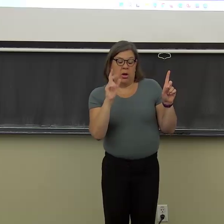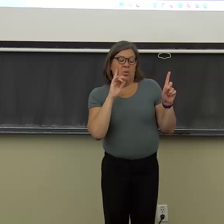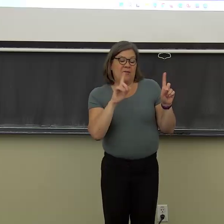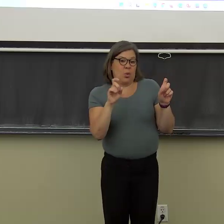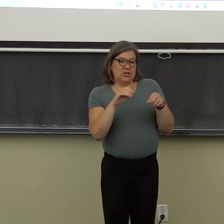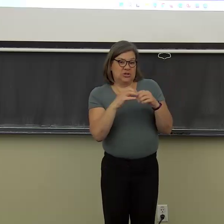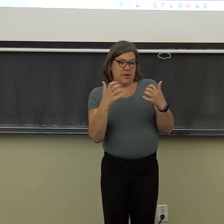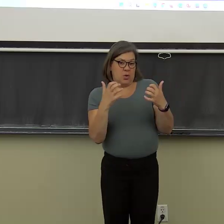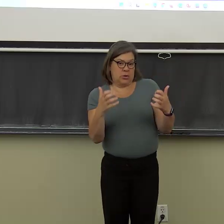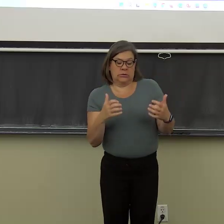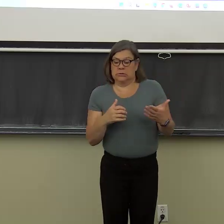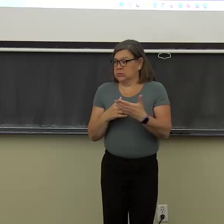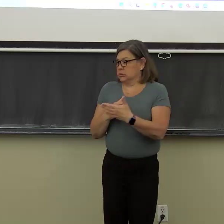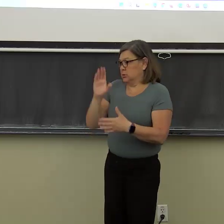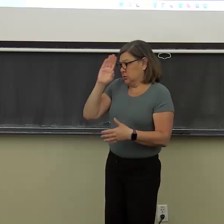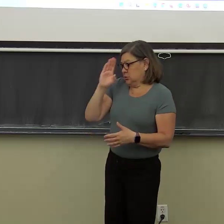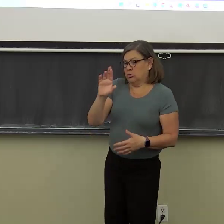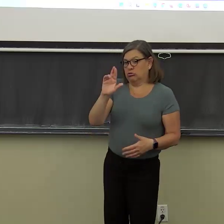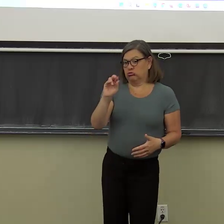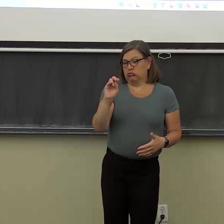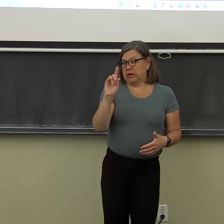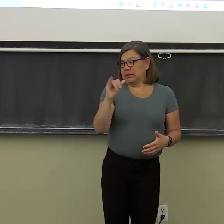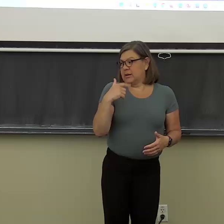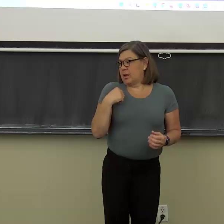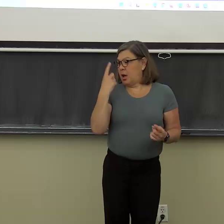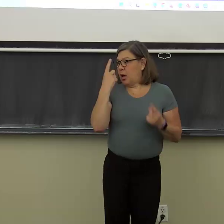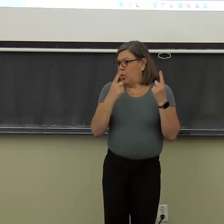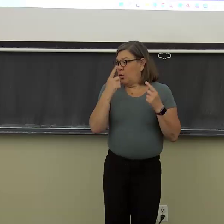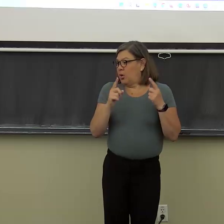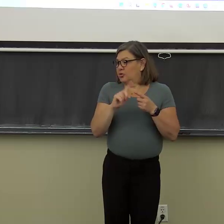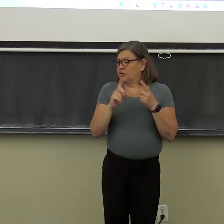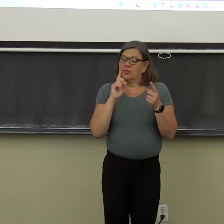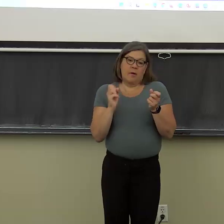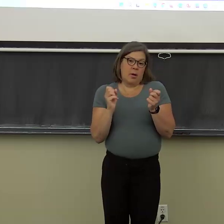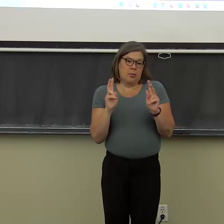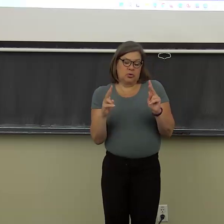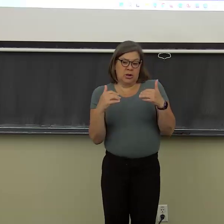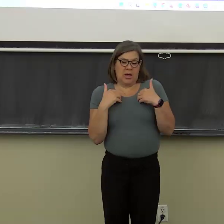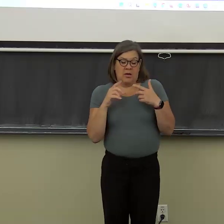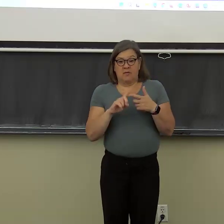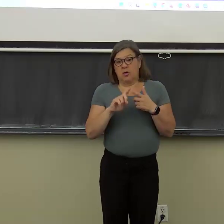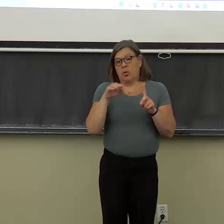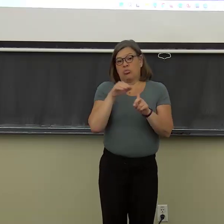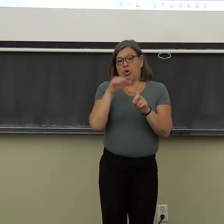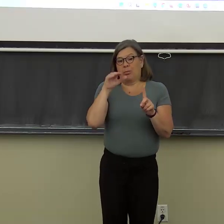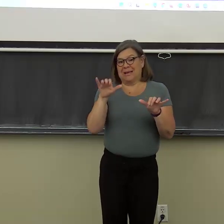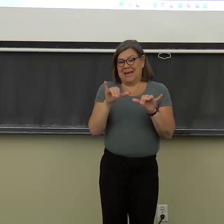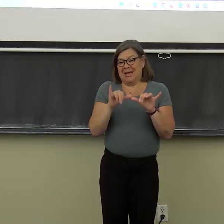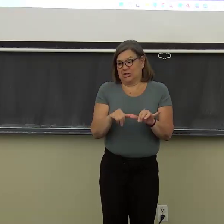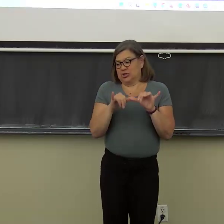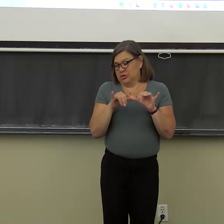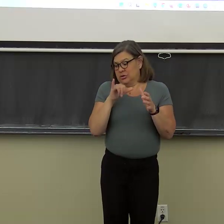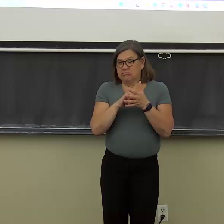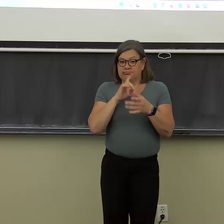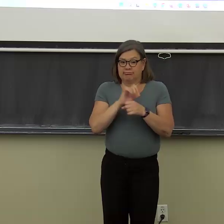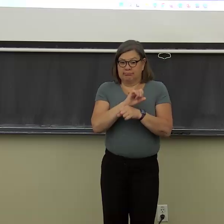Go ahead. Hello, Randy again. I wonder if there's some opportunity because prompt engineering is the thing, right? So if